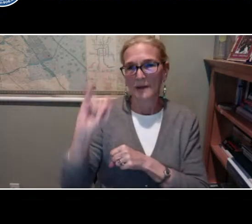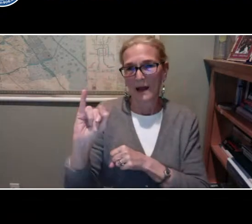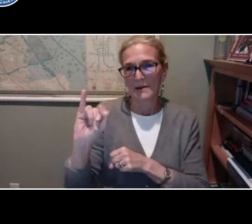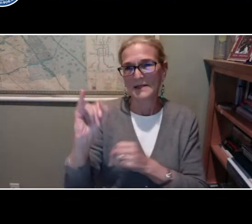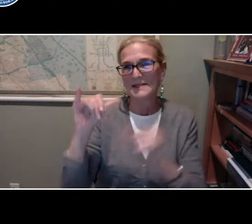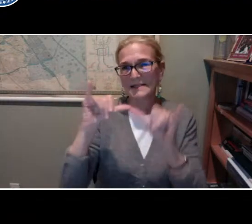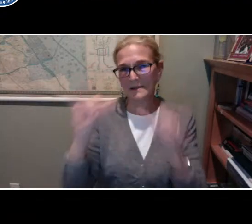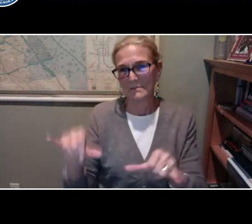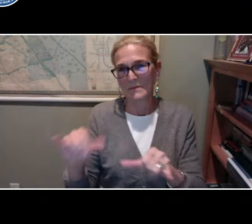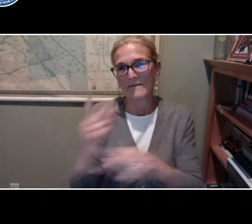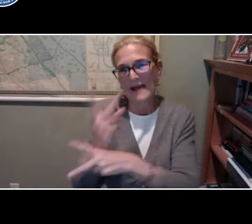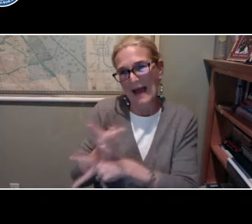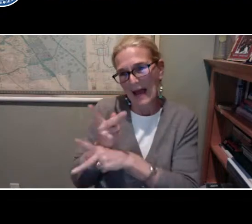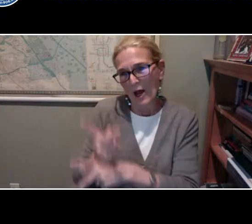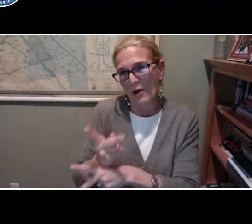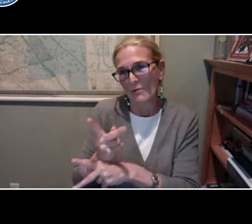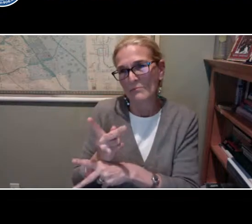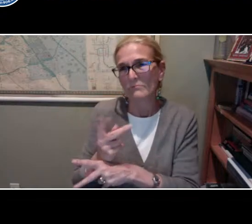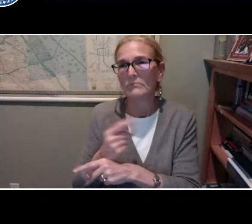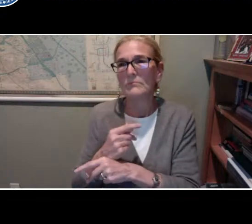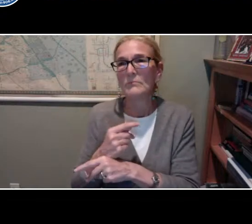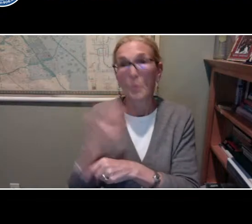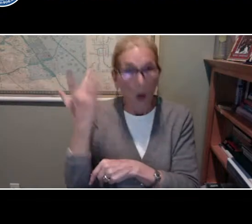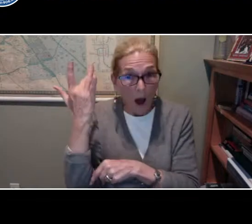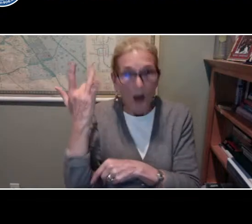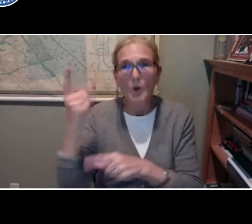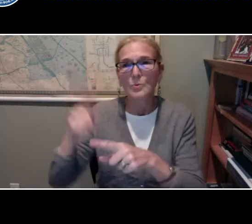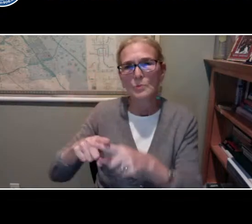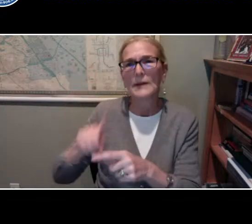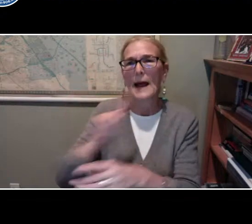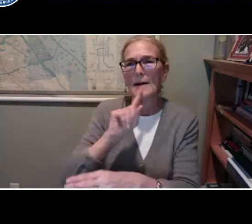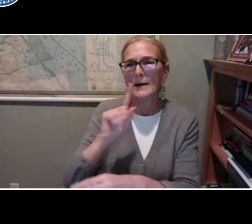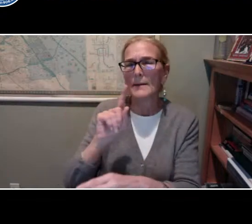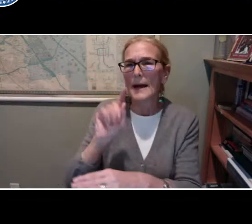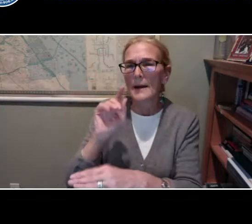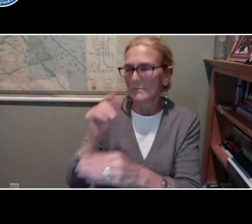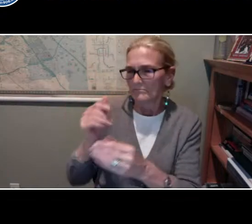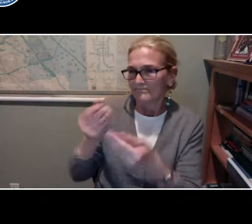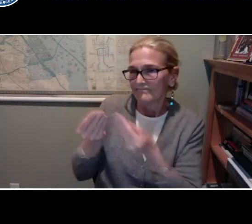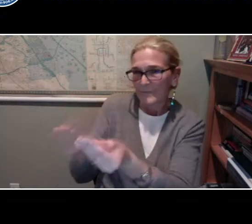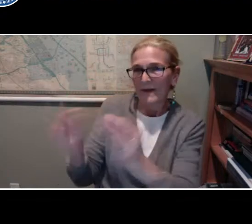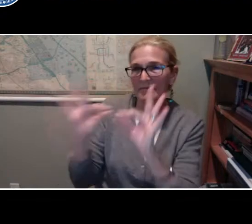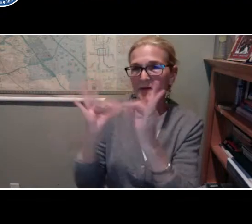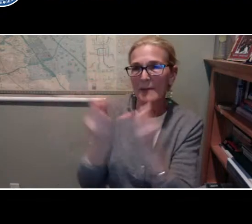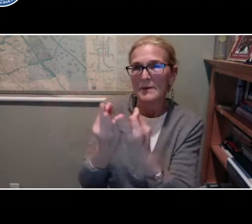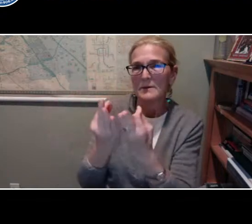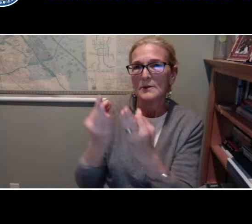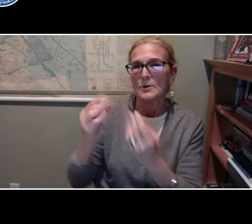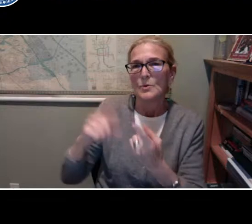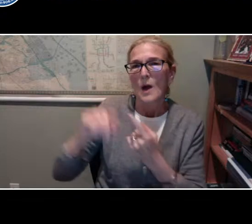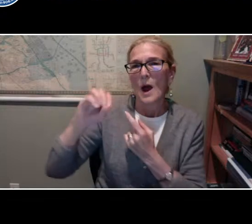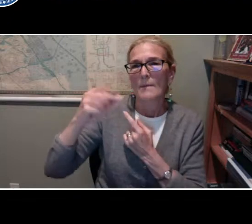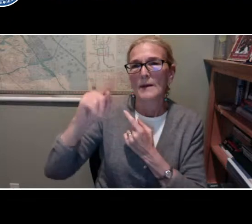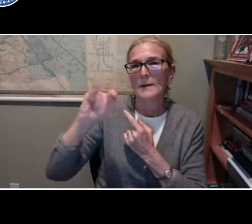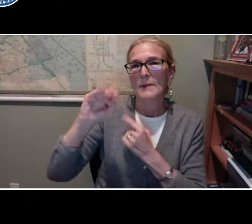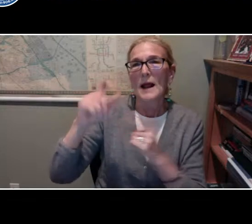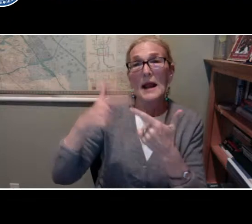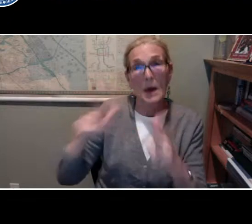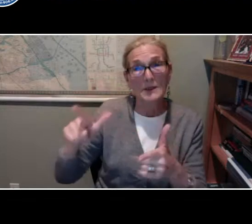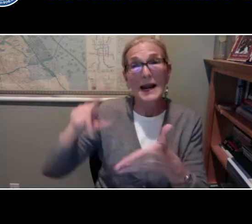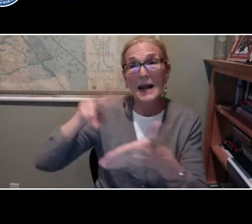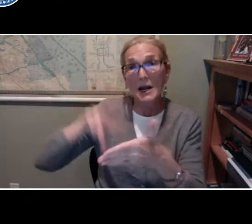strengthen family support in the EDI systems of care in order to enable